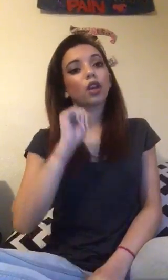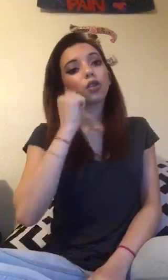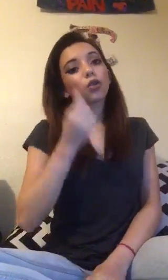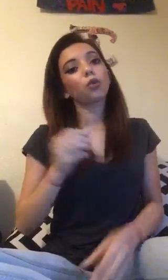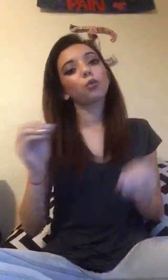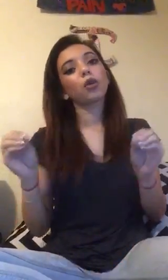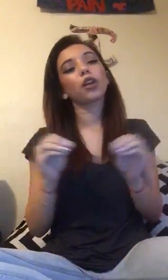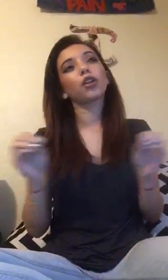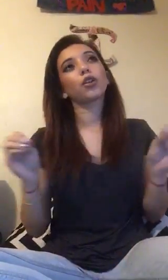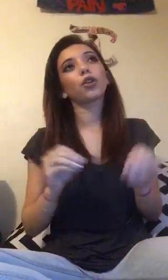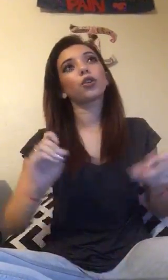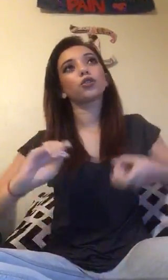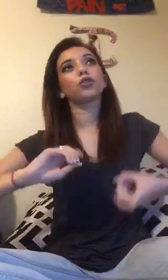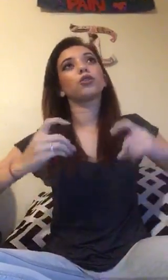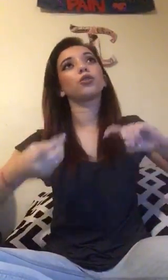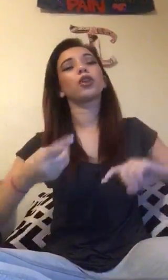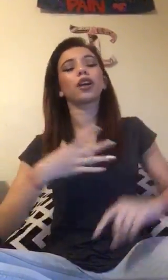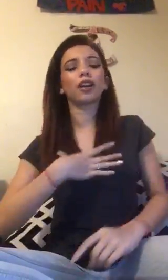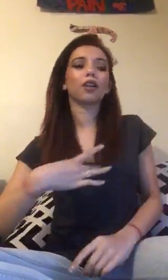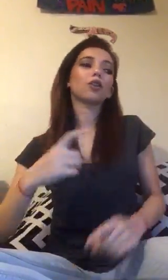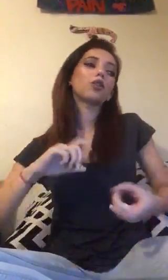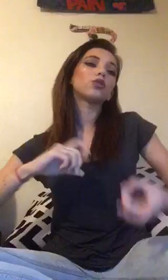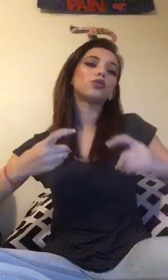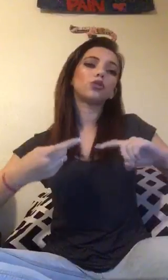Ain't nobody hurt you like I hurt you.